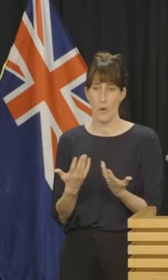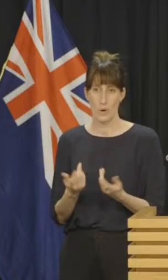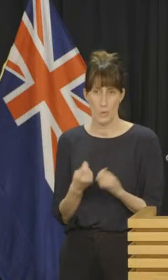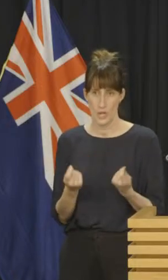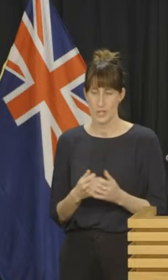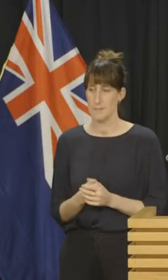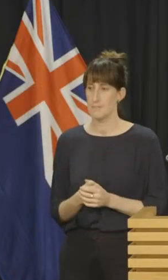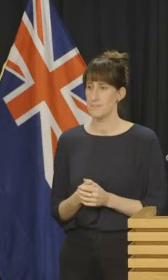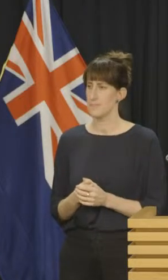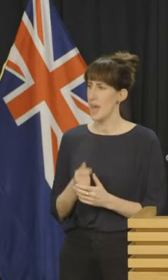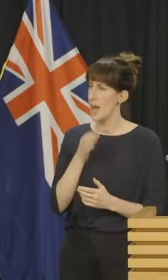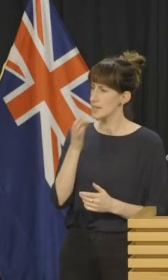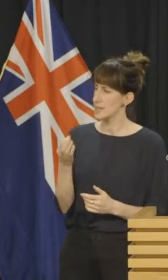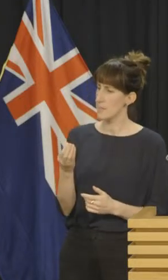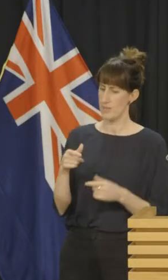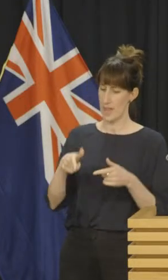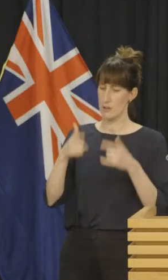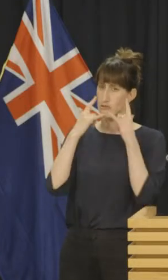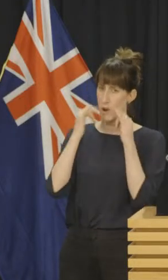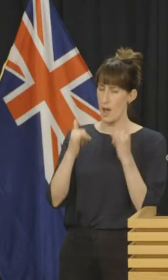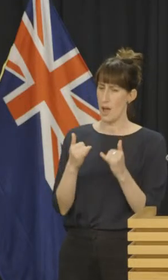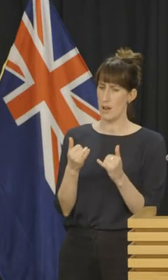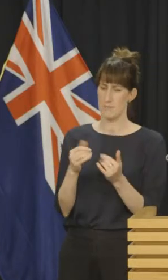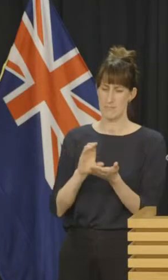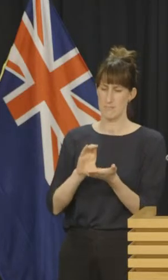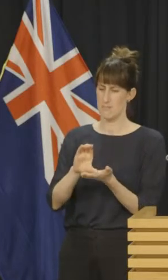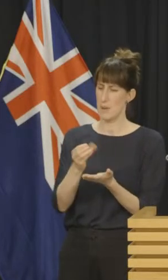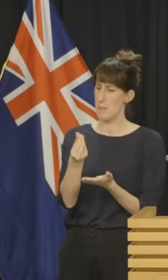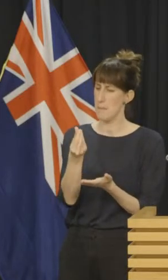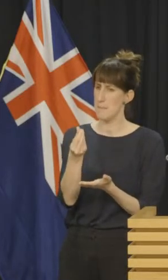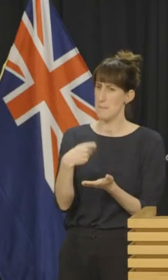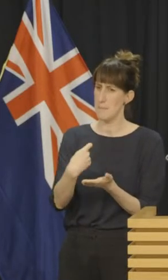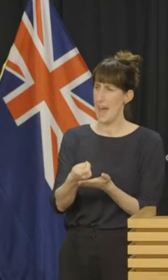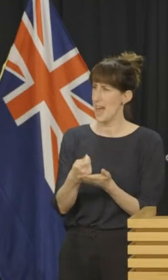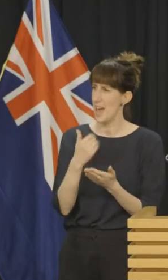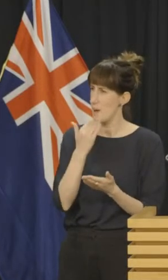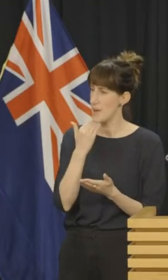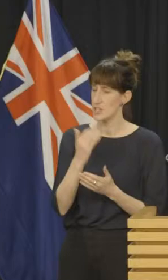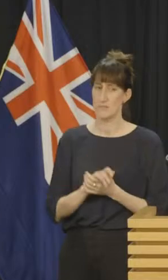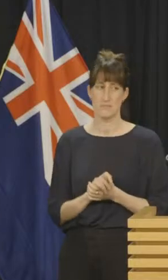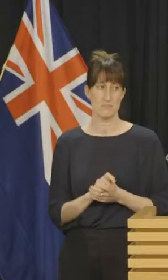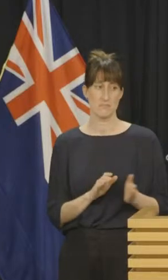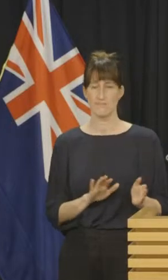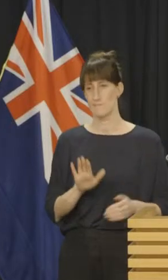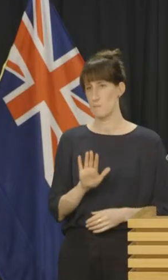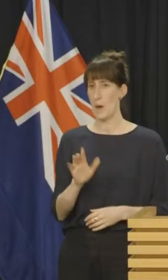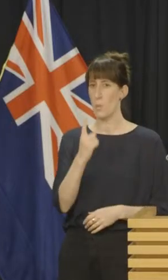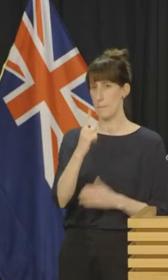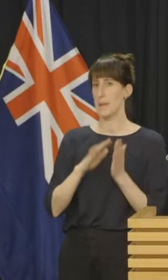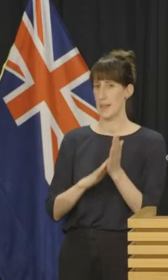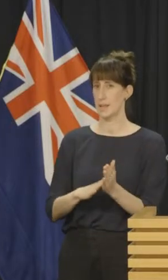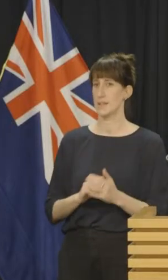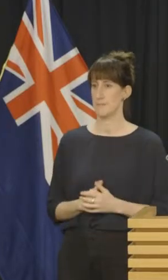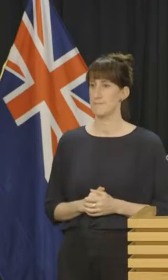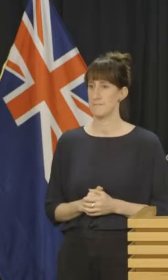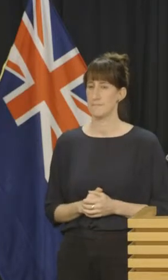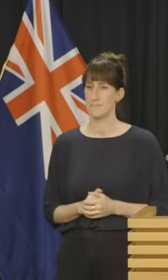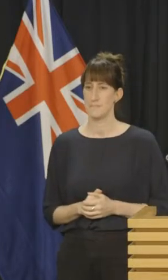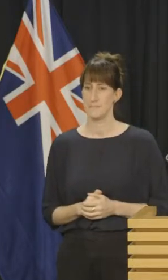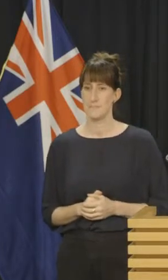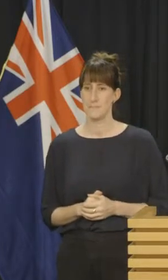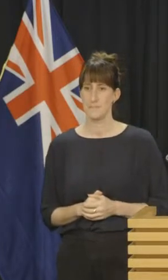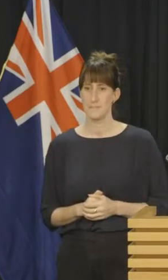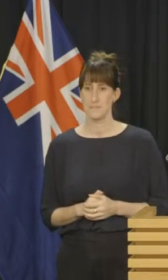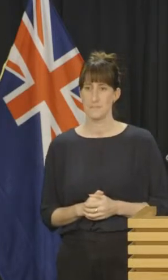far, do you know? It's not a huge amount. I think around $1 million, if I'm right. Yeah.